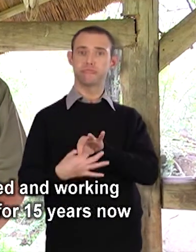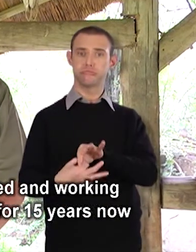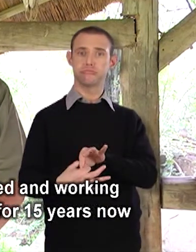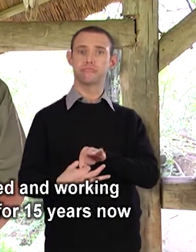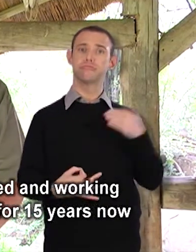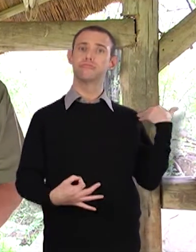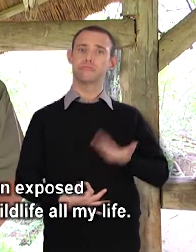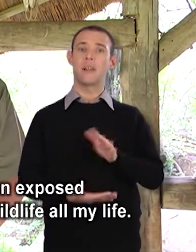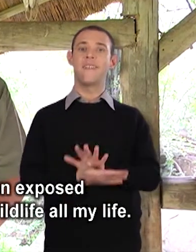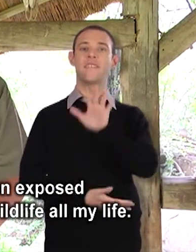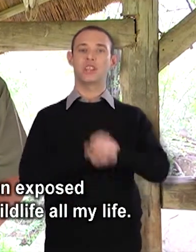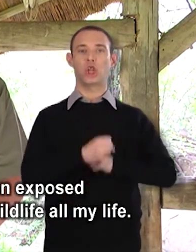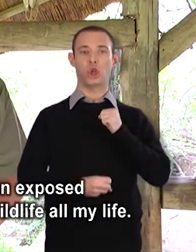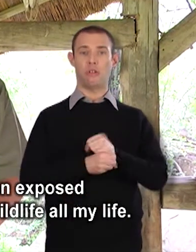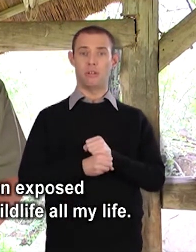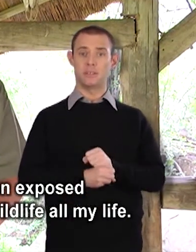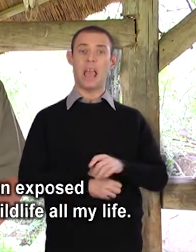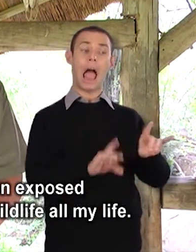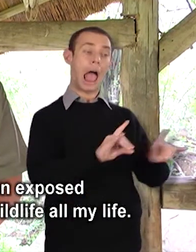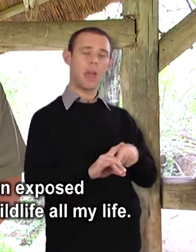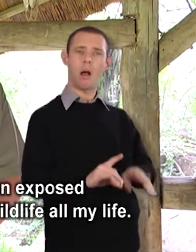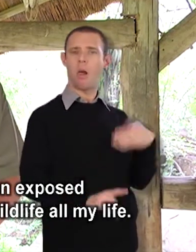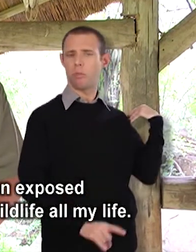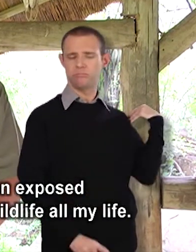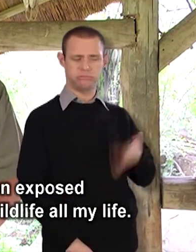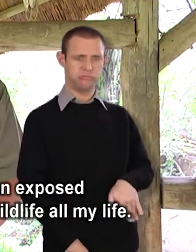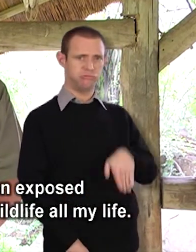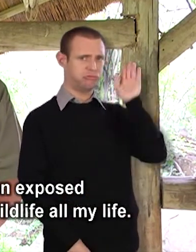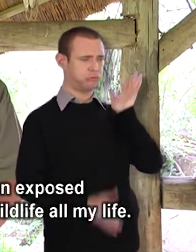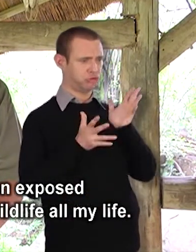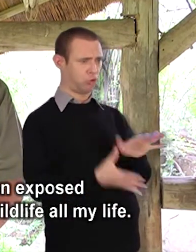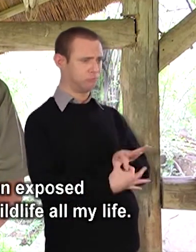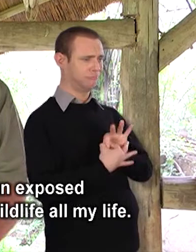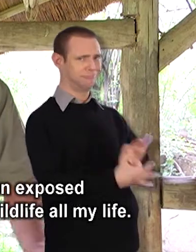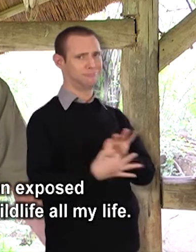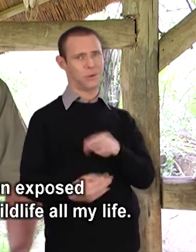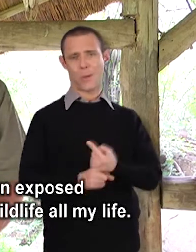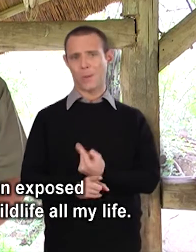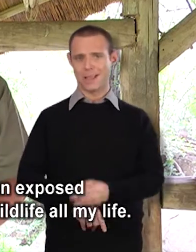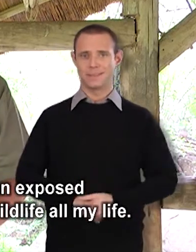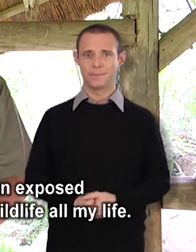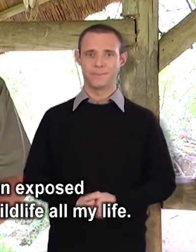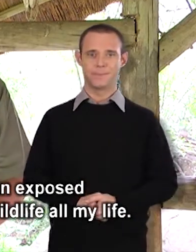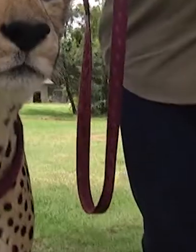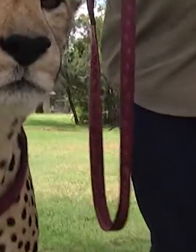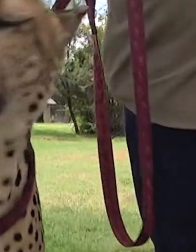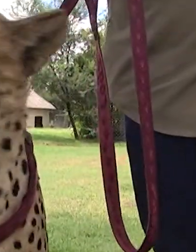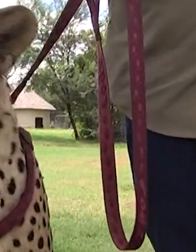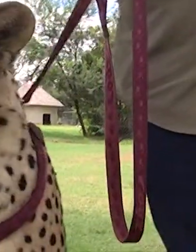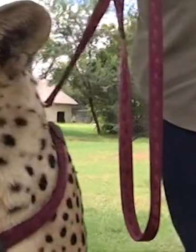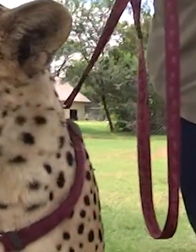about 15 years now. And I've been exposed to working with wildlife almost all my